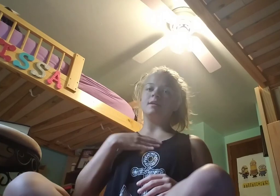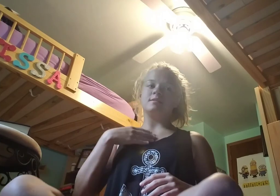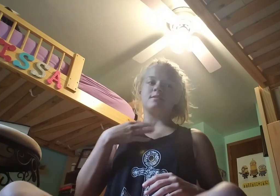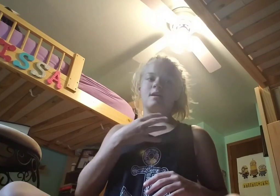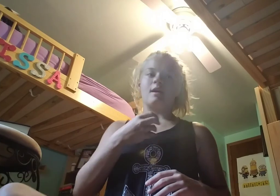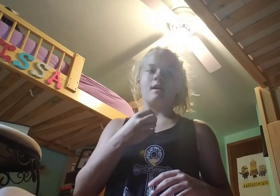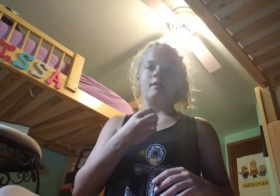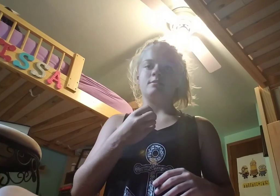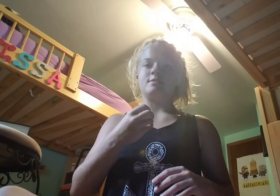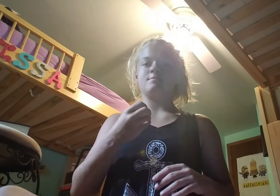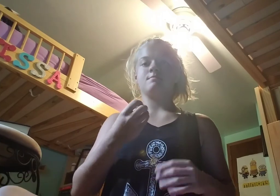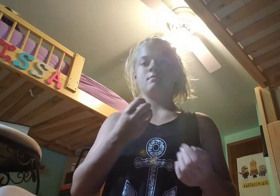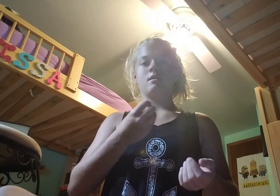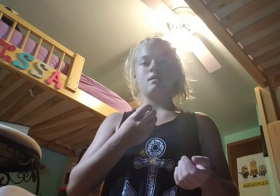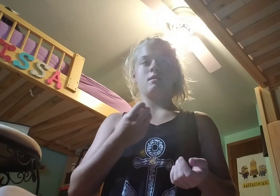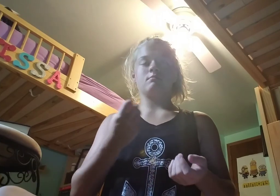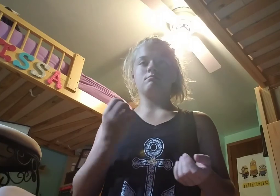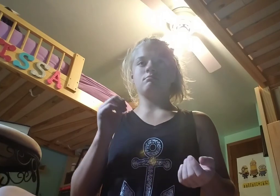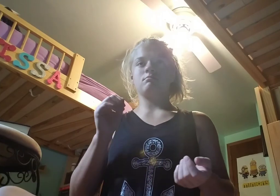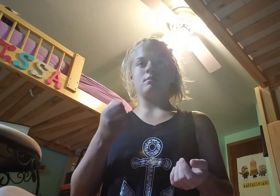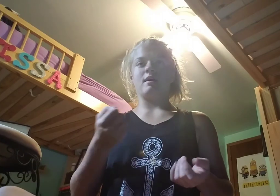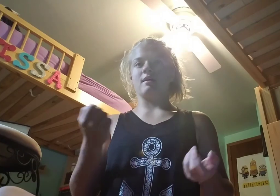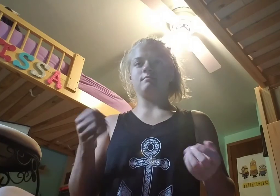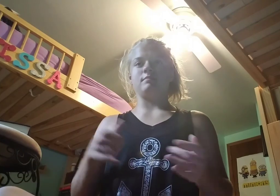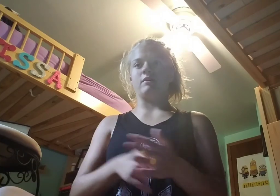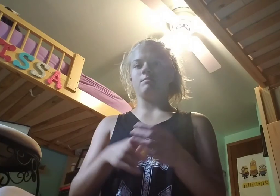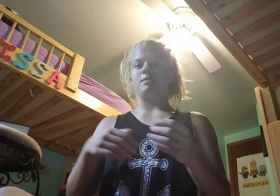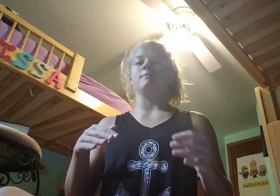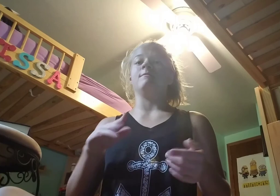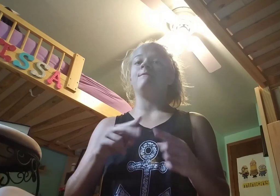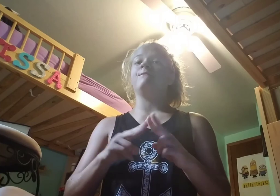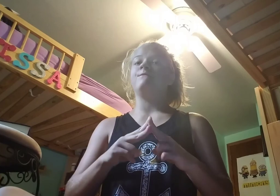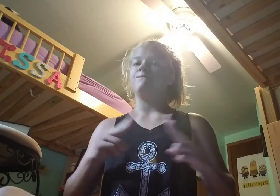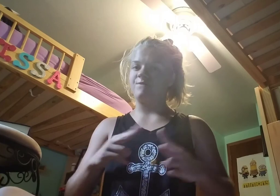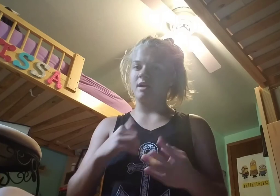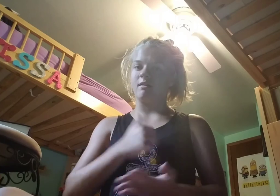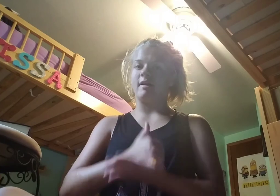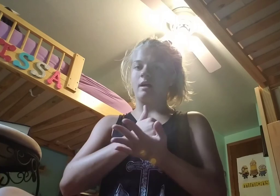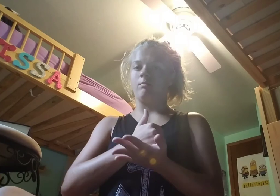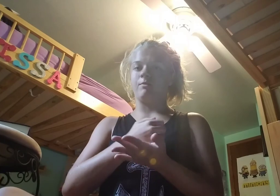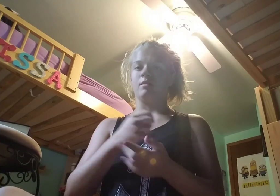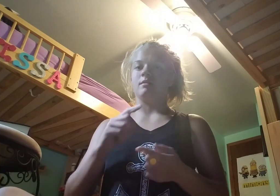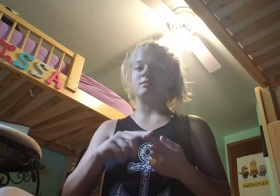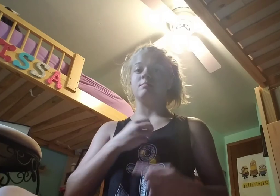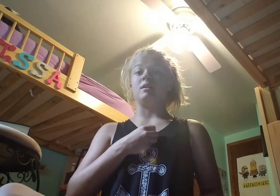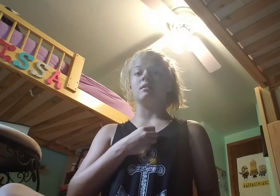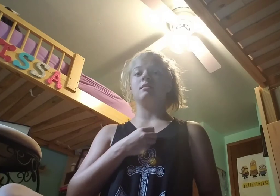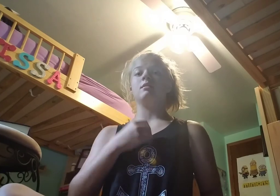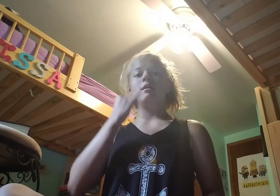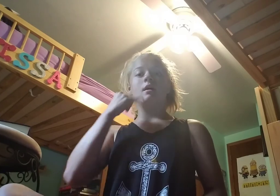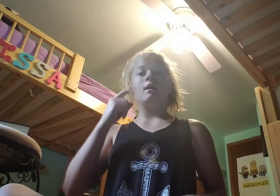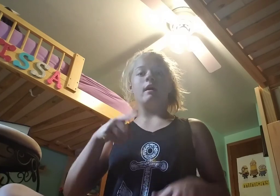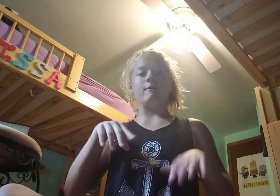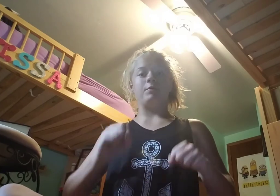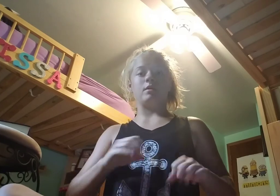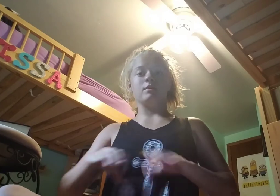please, and yeah, that would be very helpful to me if you can do